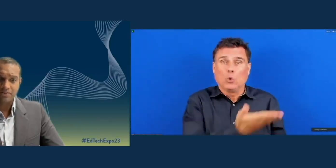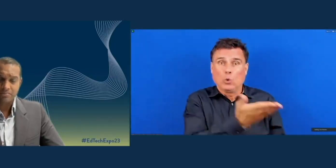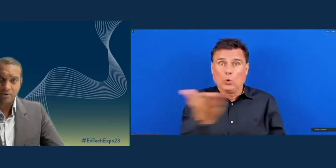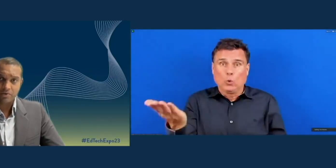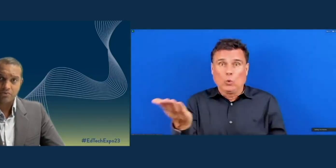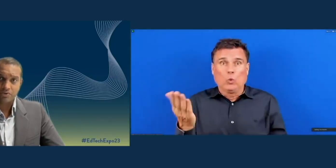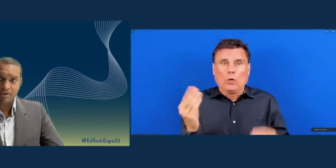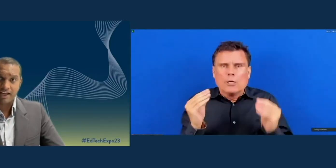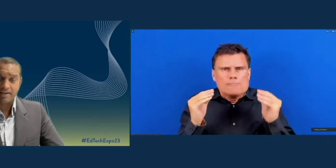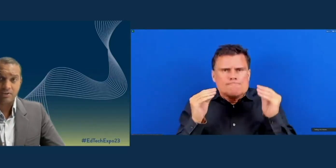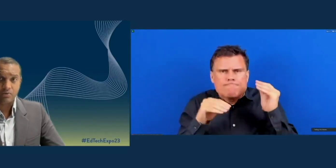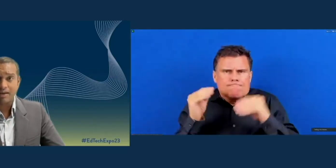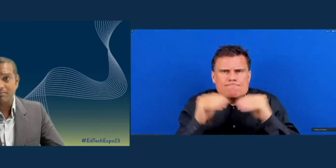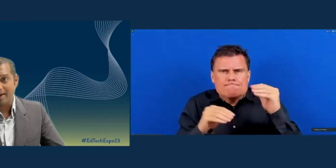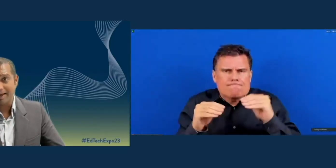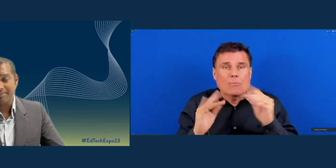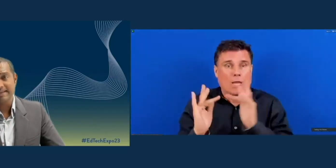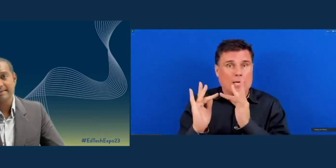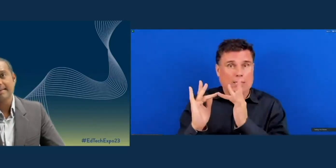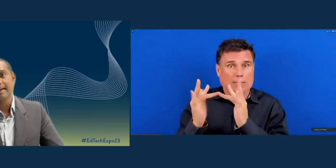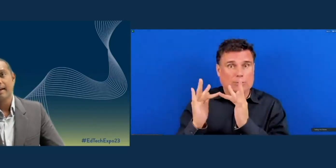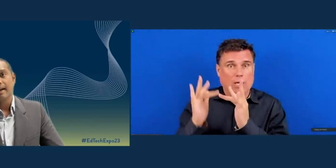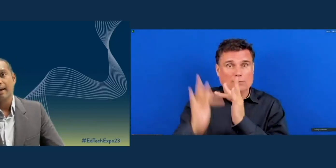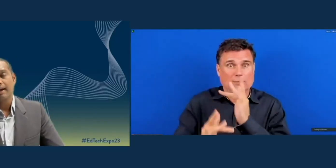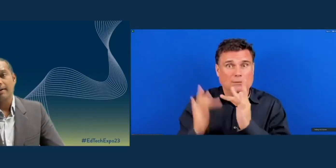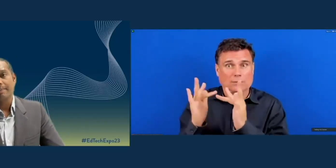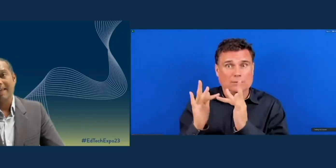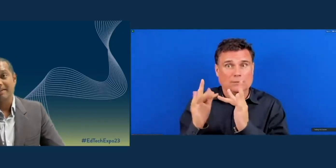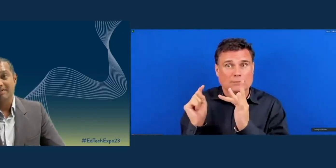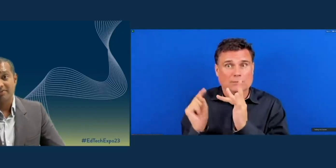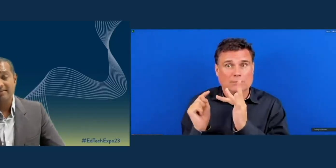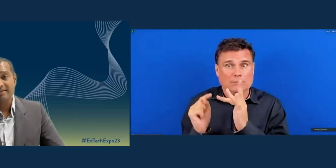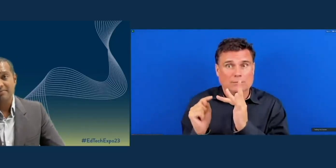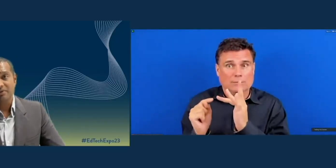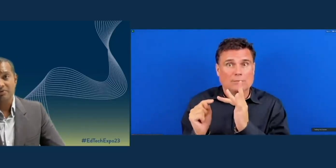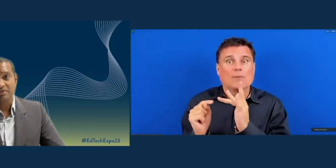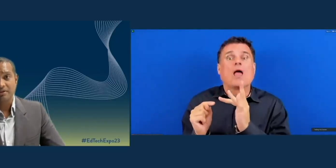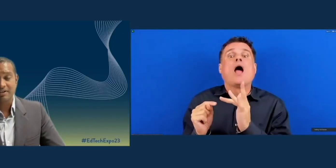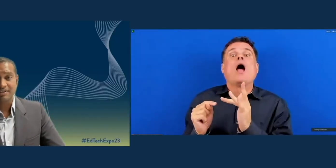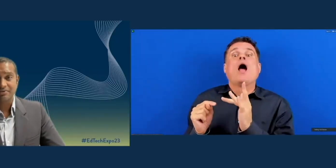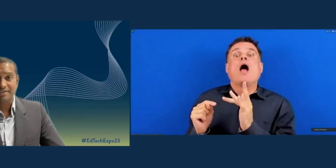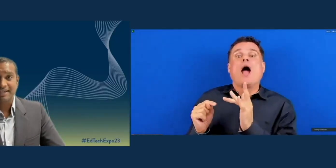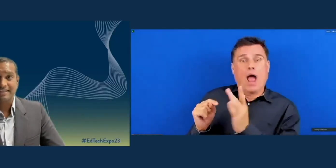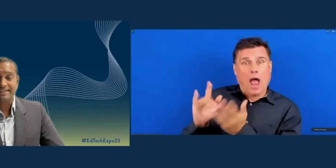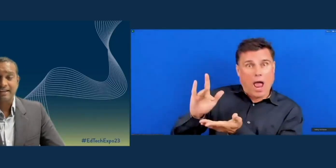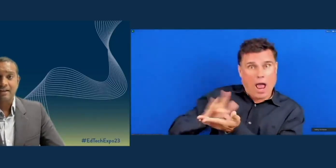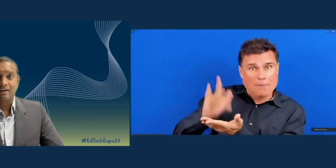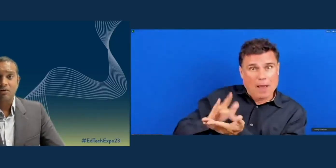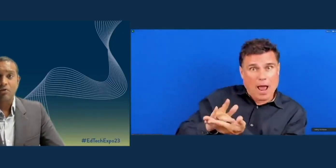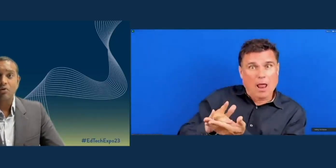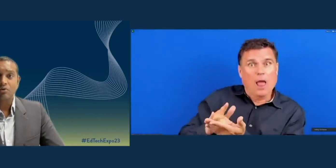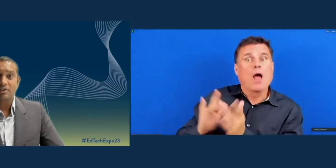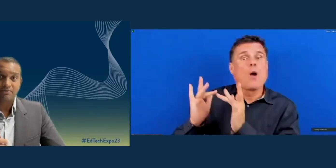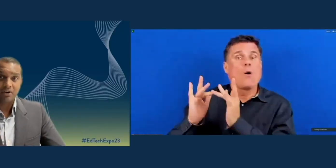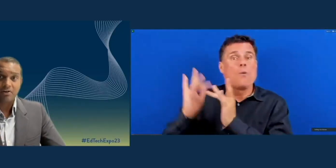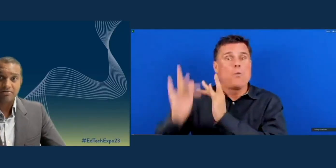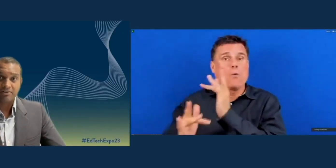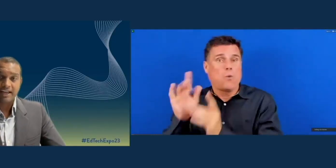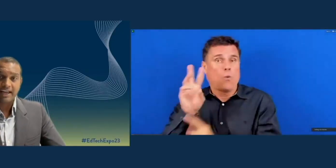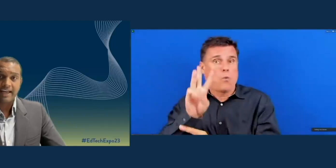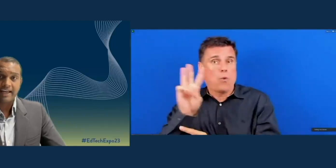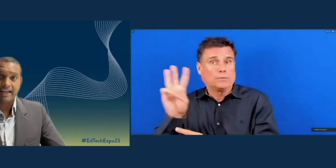platforms upon which we rely, be it web or app-based, and the devices upon which the content resides all